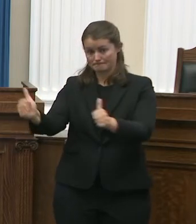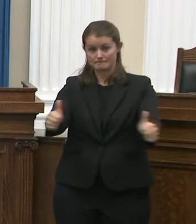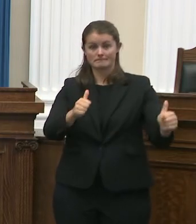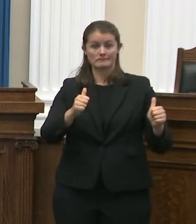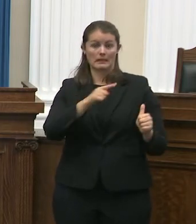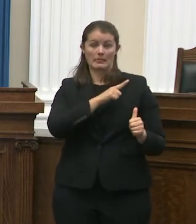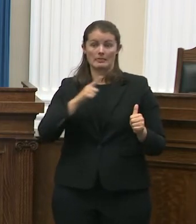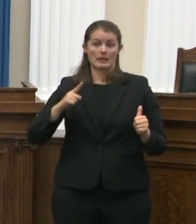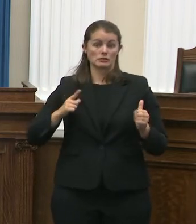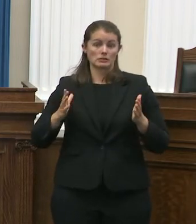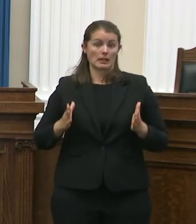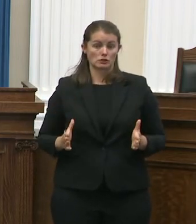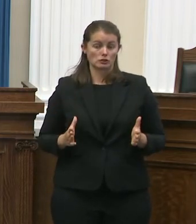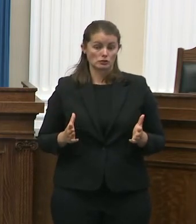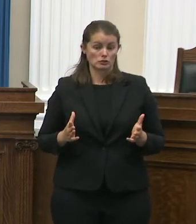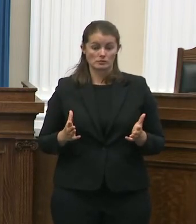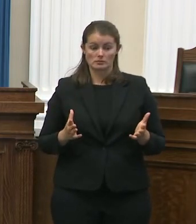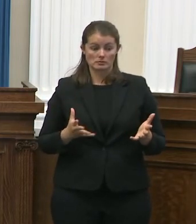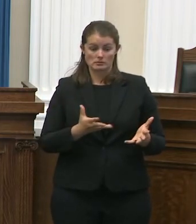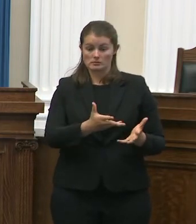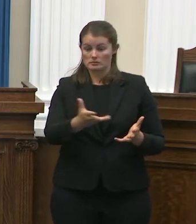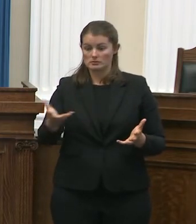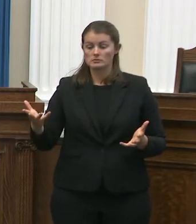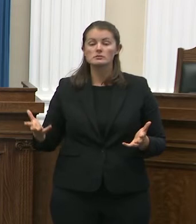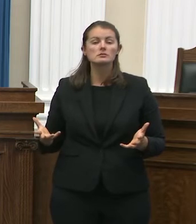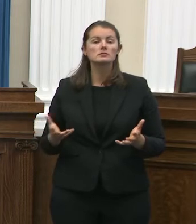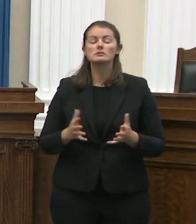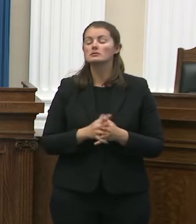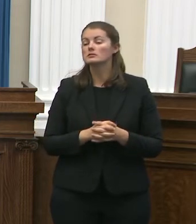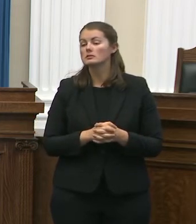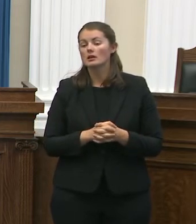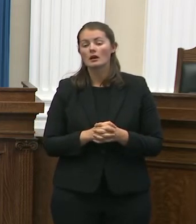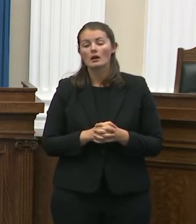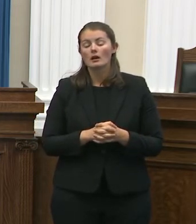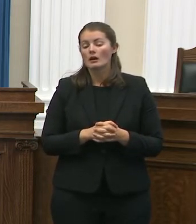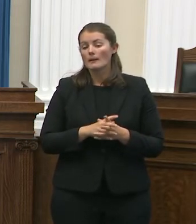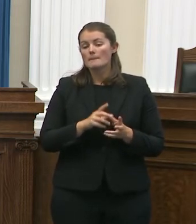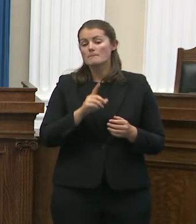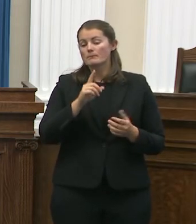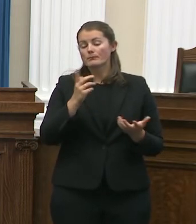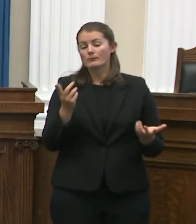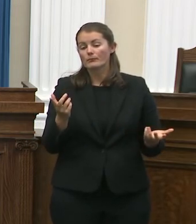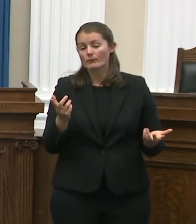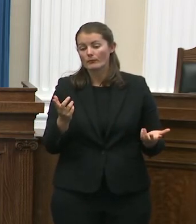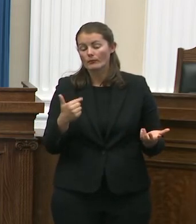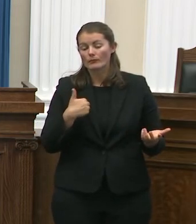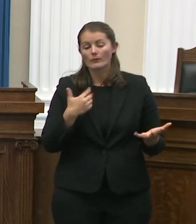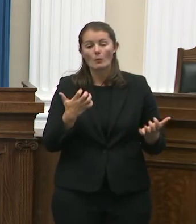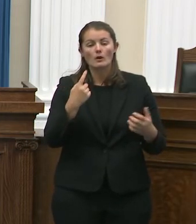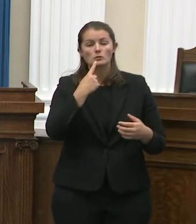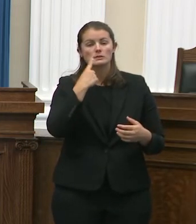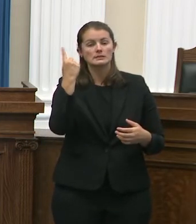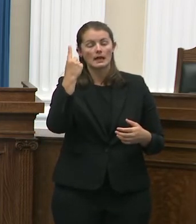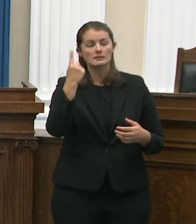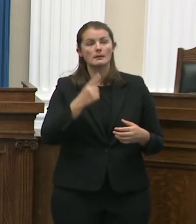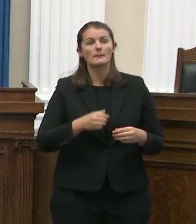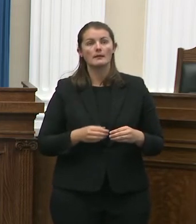make that call. I mean, we spent a long time, and I got a compliment here, and I'm going to say something that,